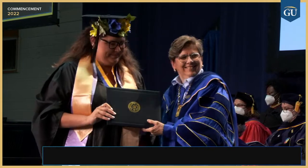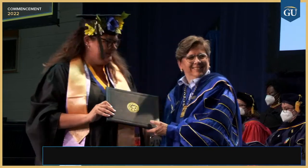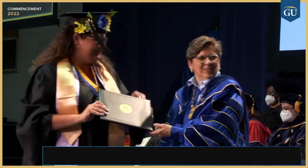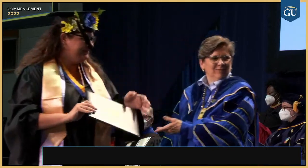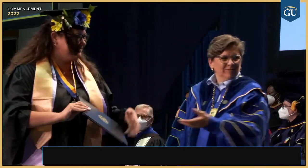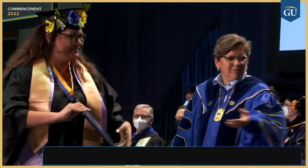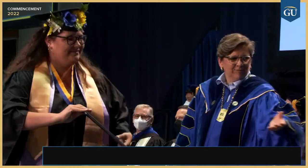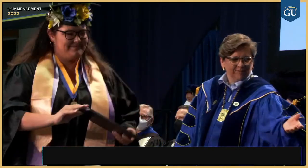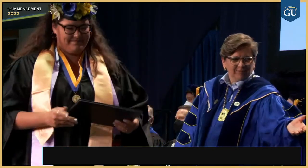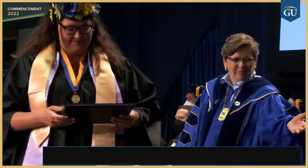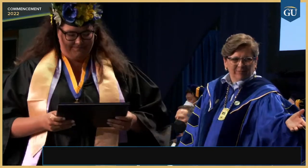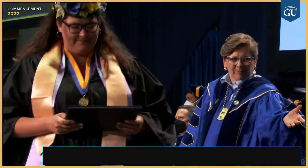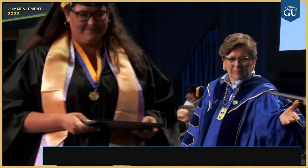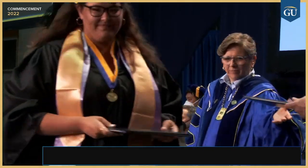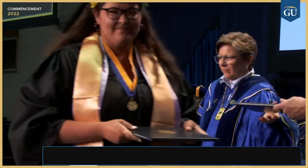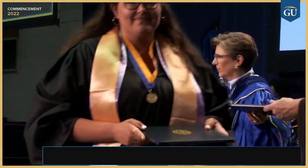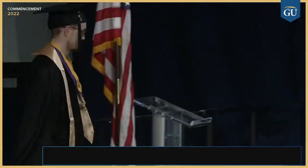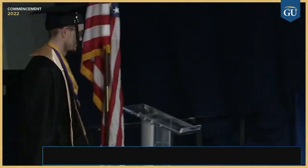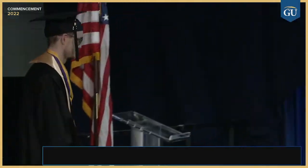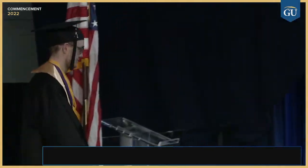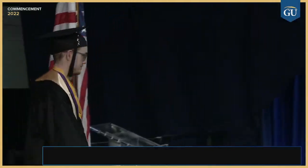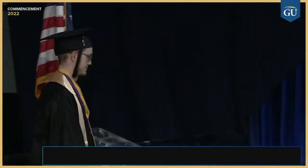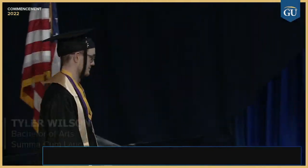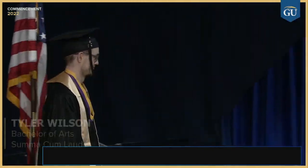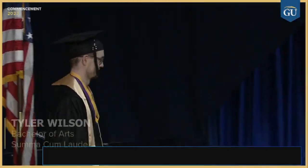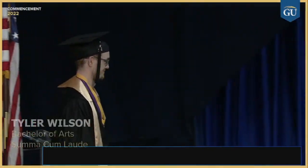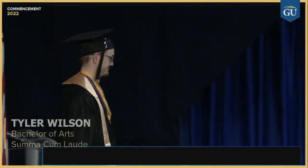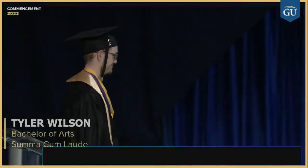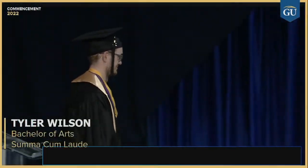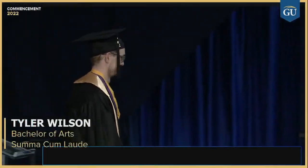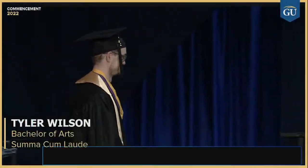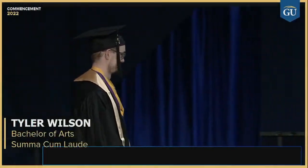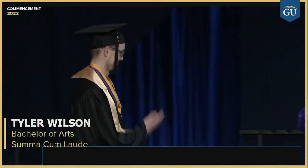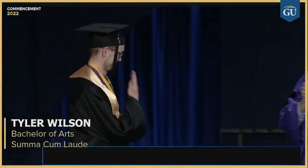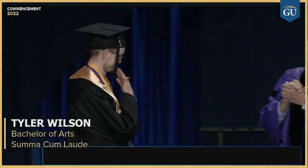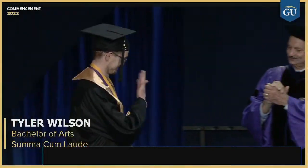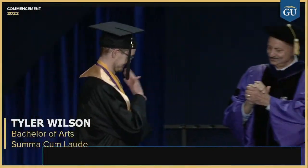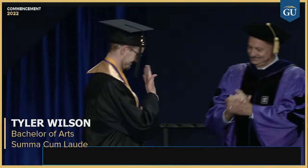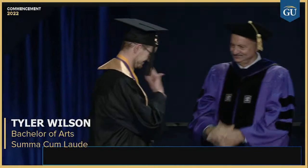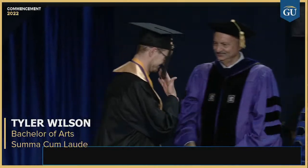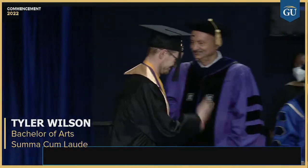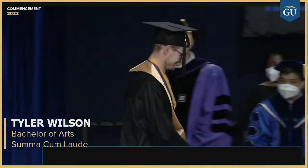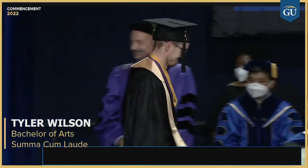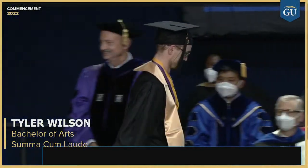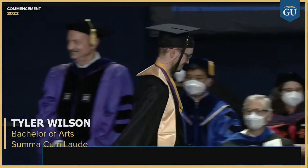Tyler Wilson, Bachelor of Arts, Summa Cum Laude. Congratulations.